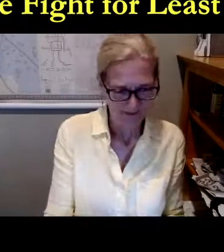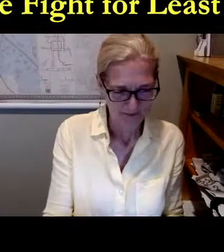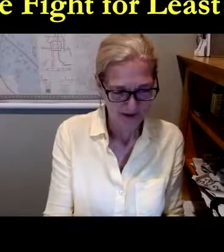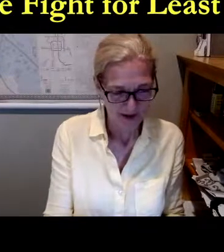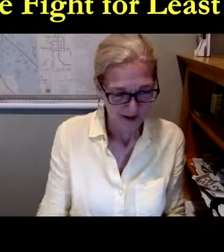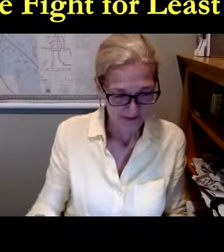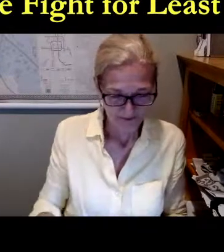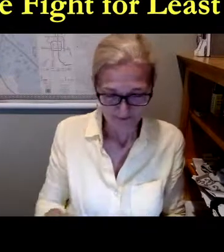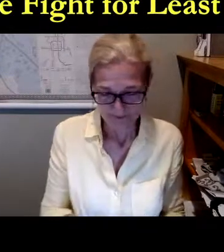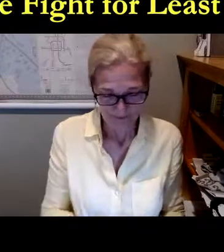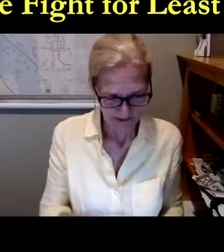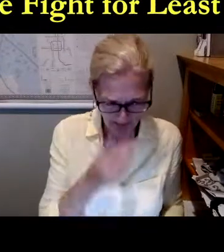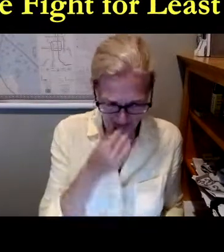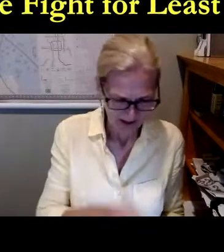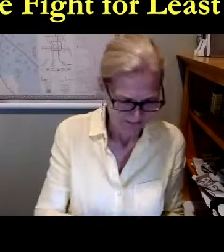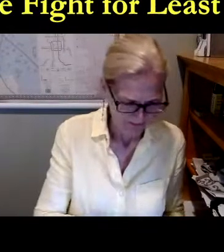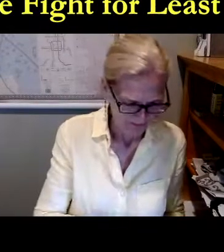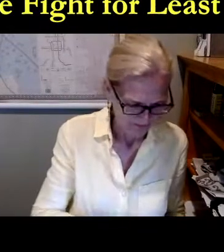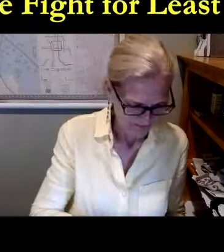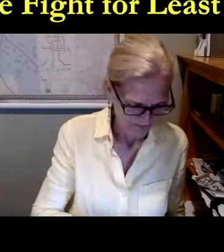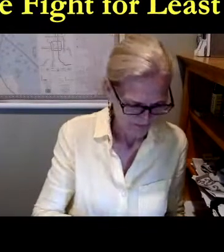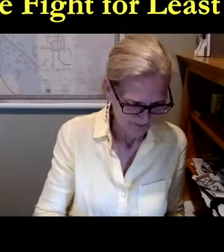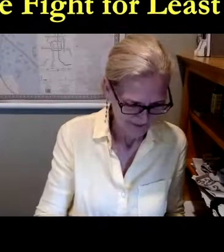They had 5 recommendations.